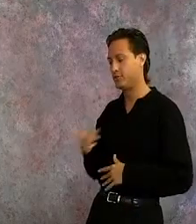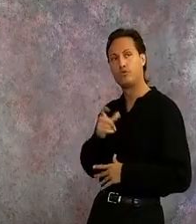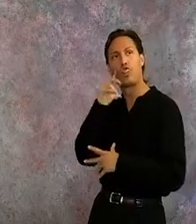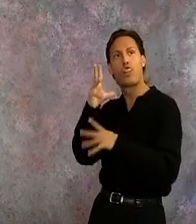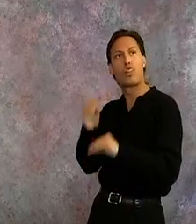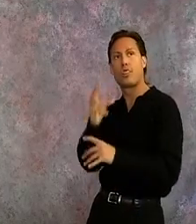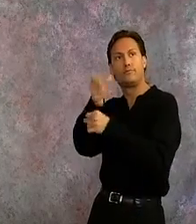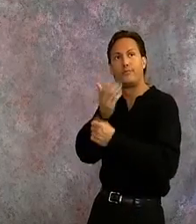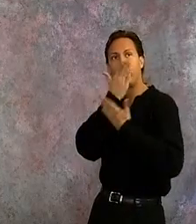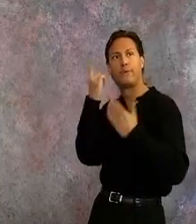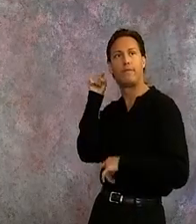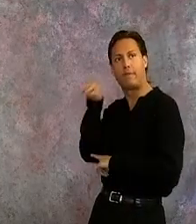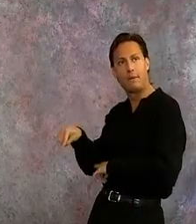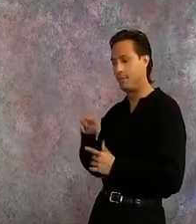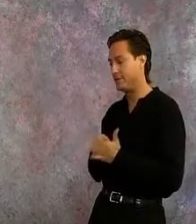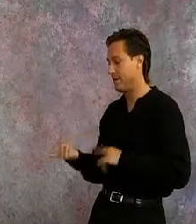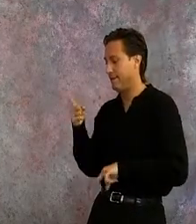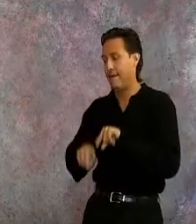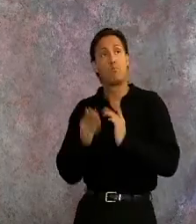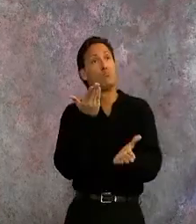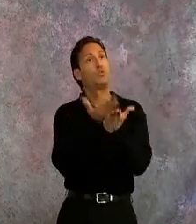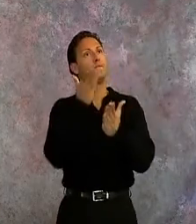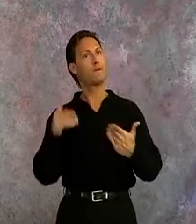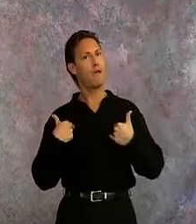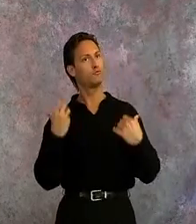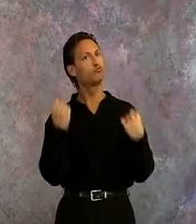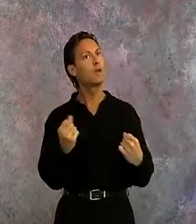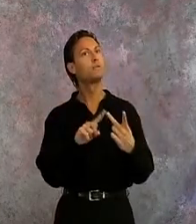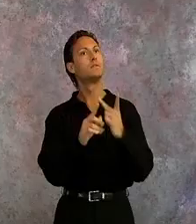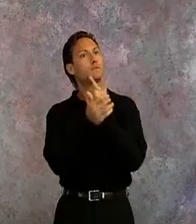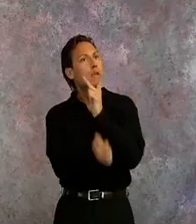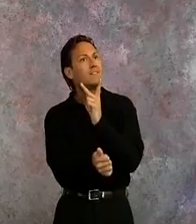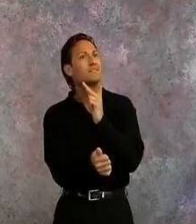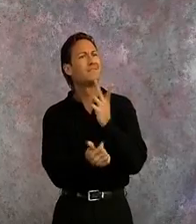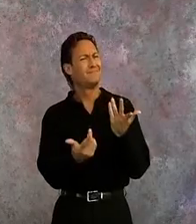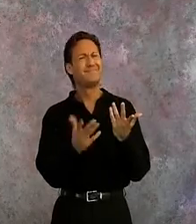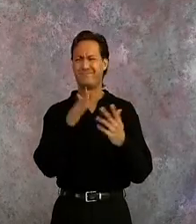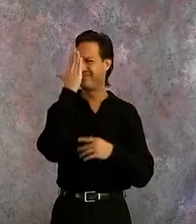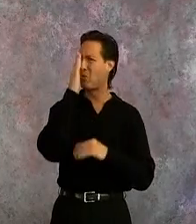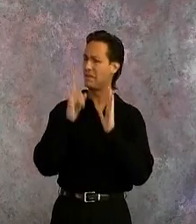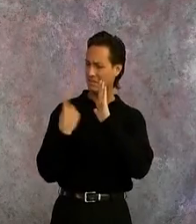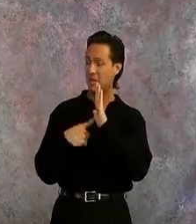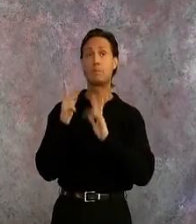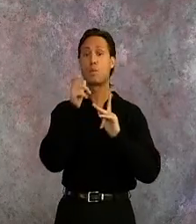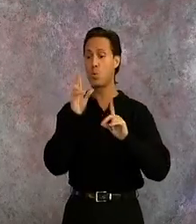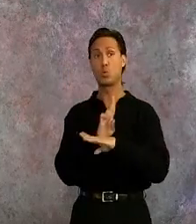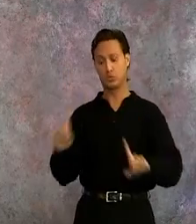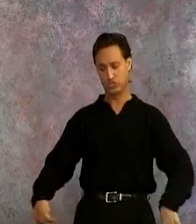their strengths and abilities are. You know, not everybody that uses a wheelchair needs to be pushed. Some folks like to push,